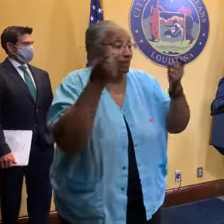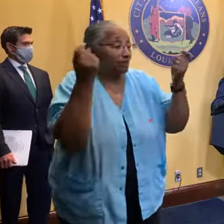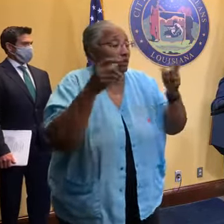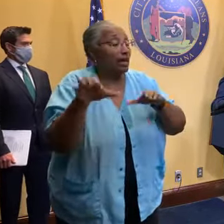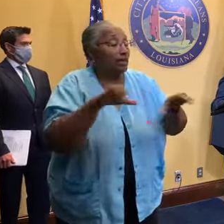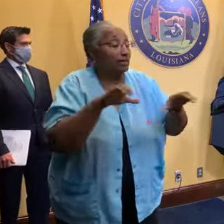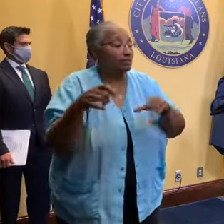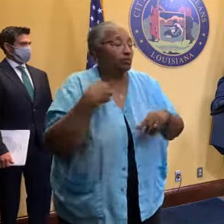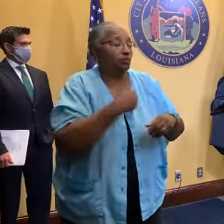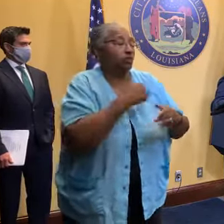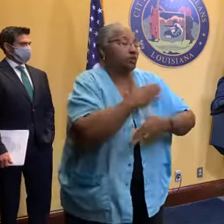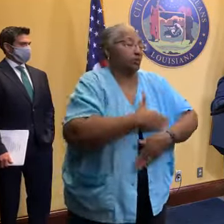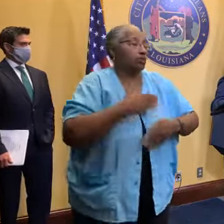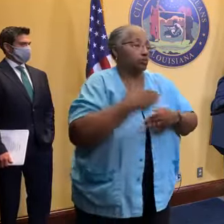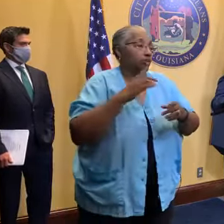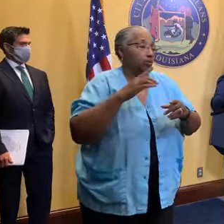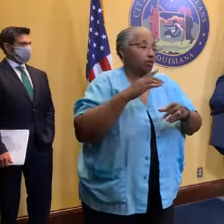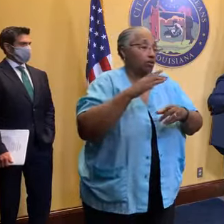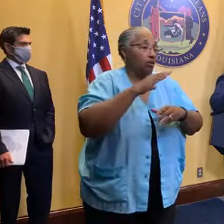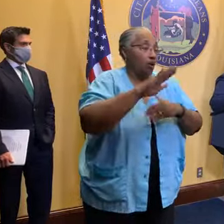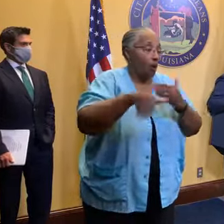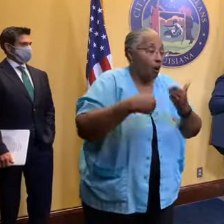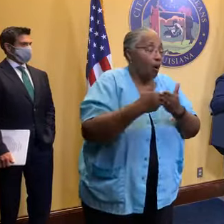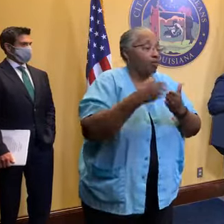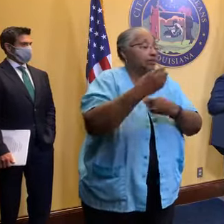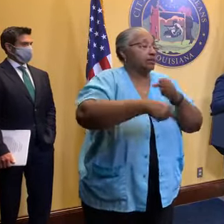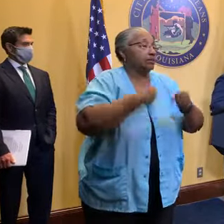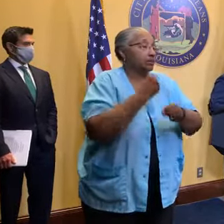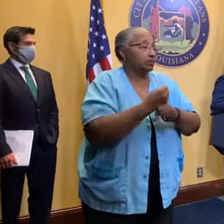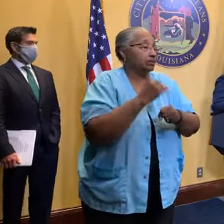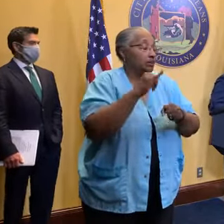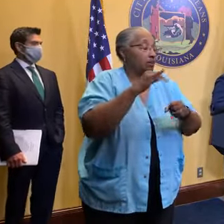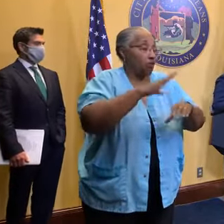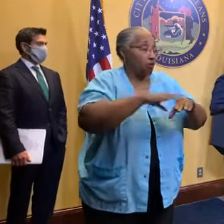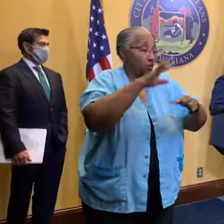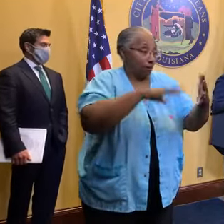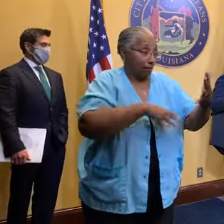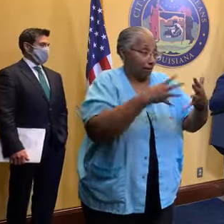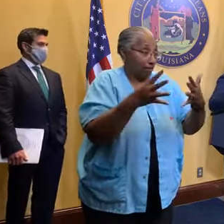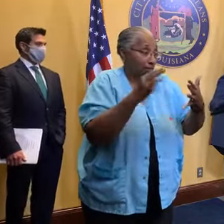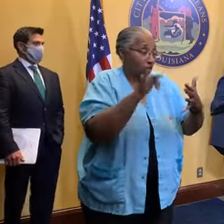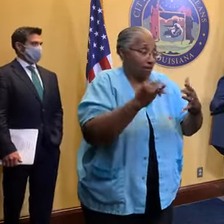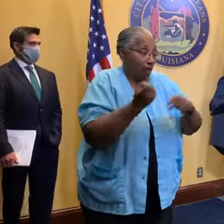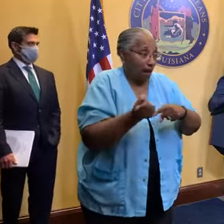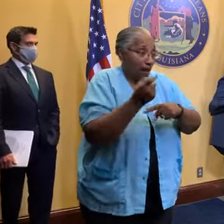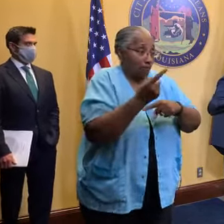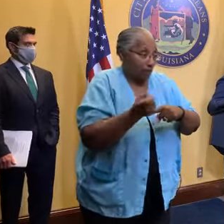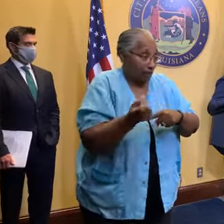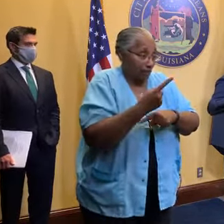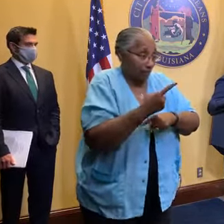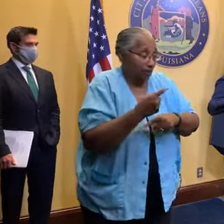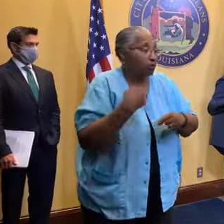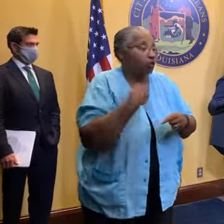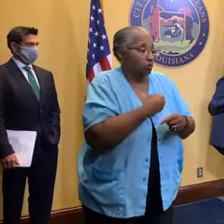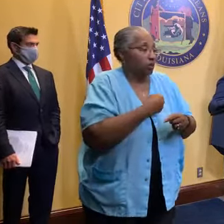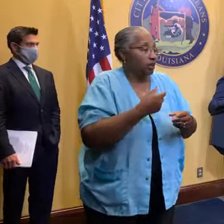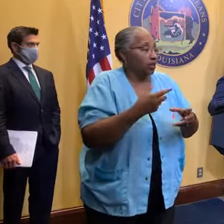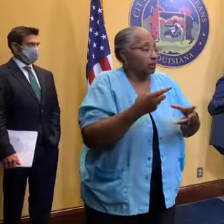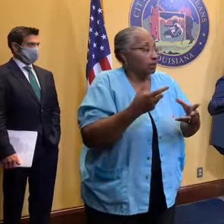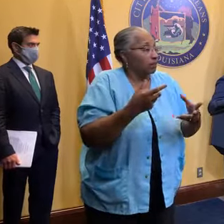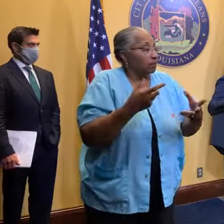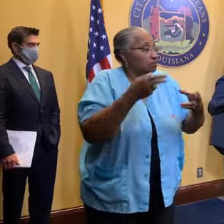we enjoy throughout the year that are on a calendar, you know, a rotating basis that we've just grown accustomed